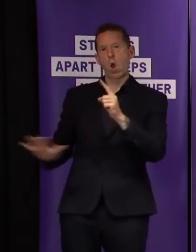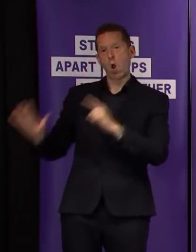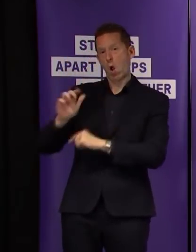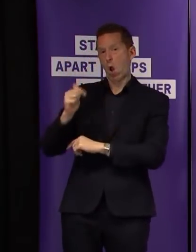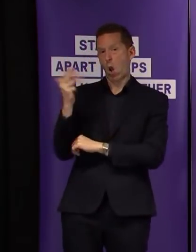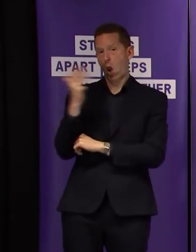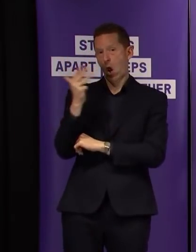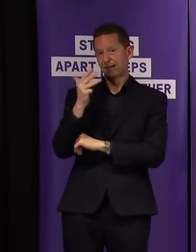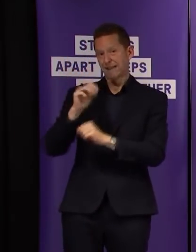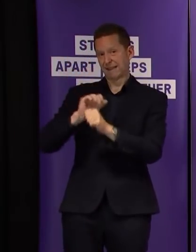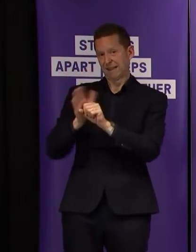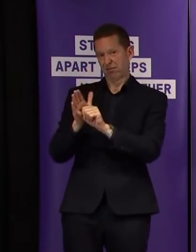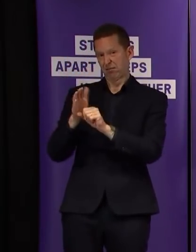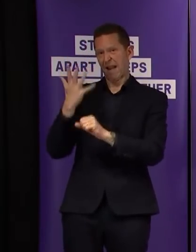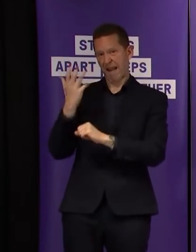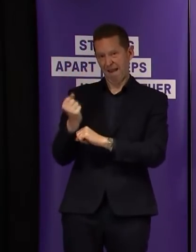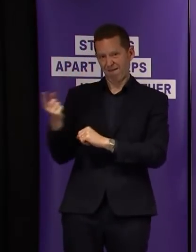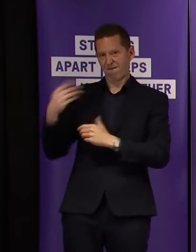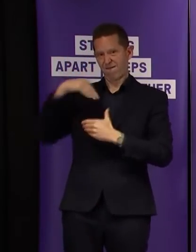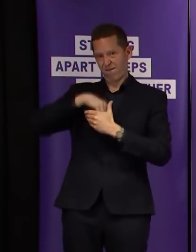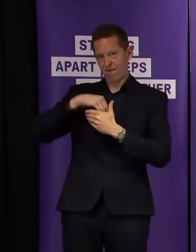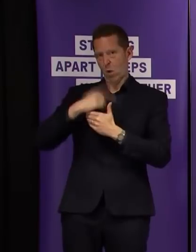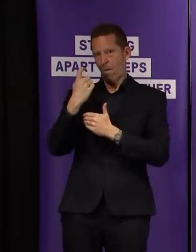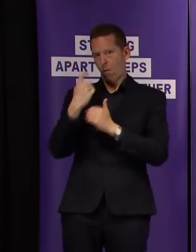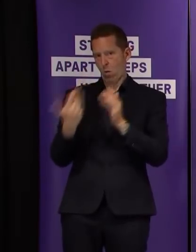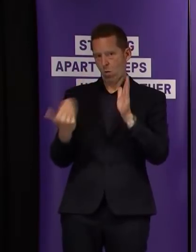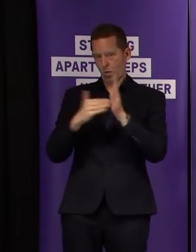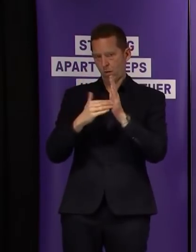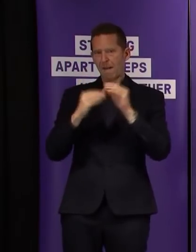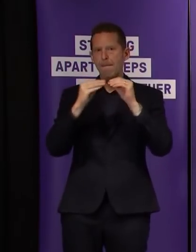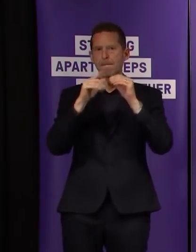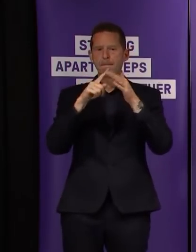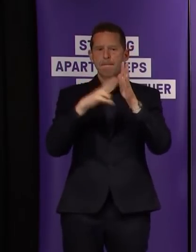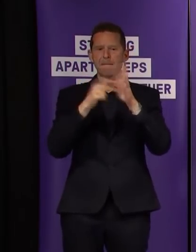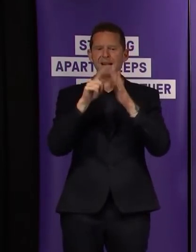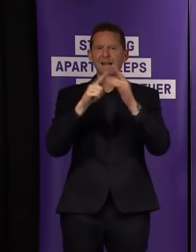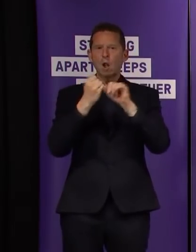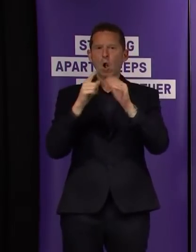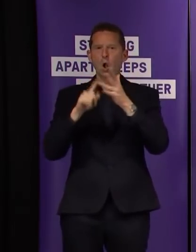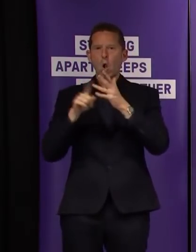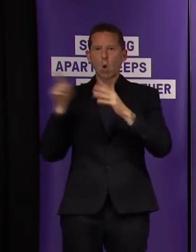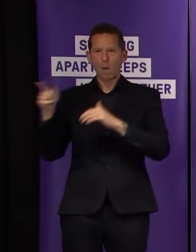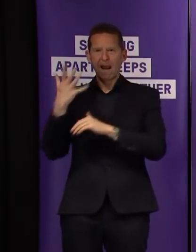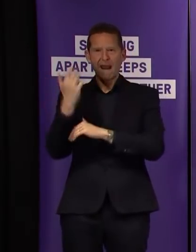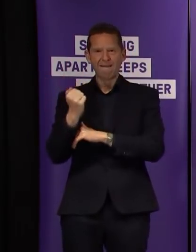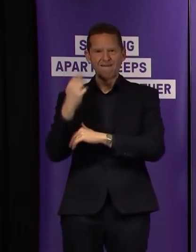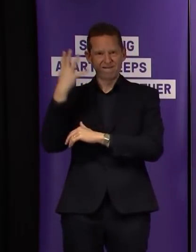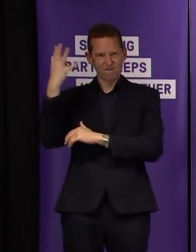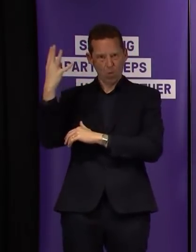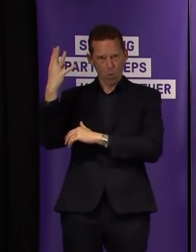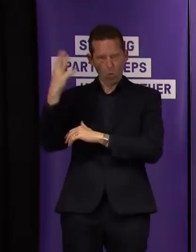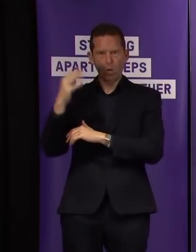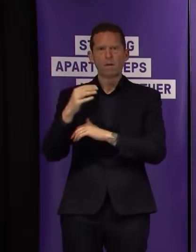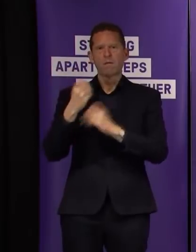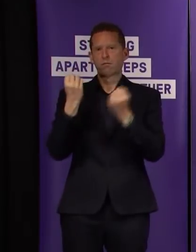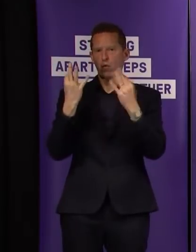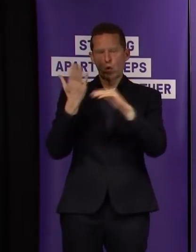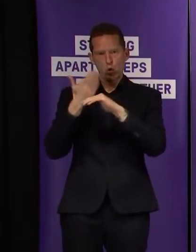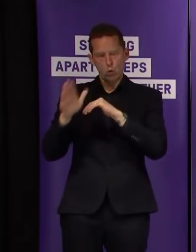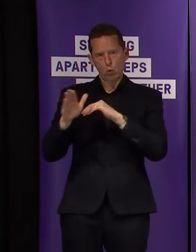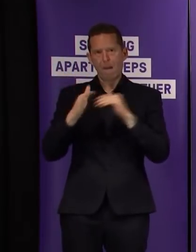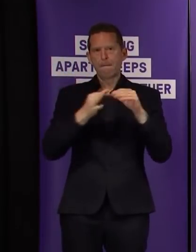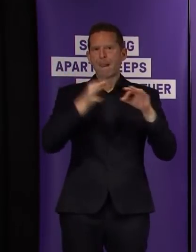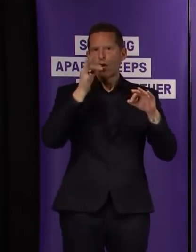cases, just 1 new. Greater Bendigo has 4 active cases, no new, and Ballarat has 2 active cases and